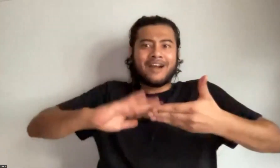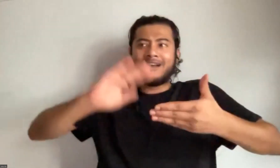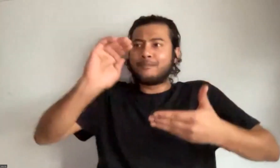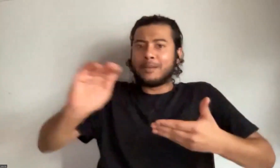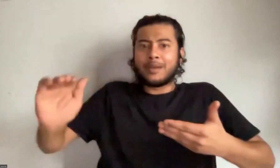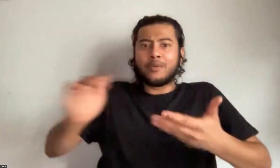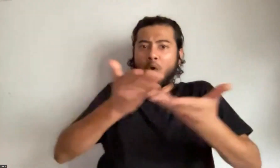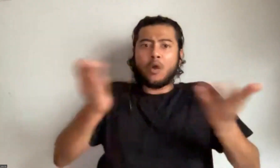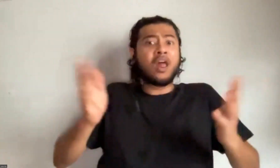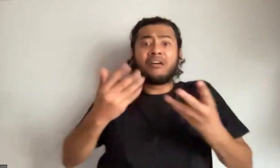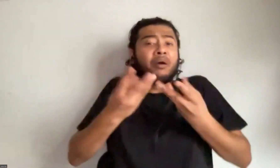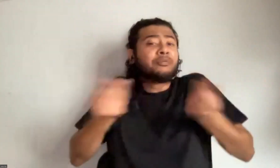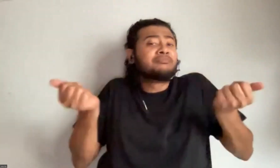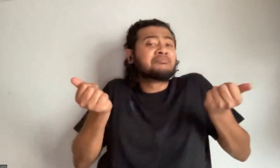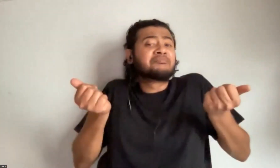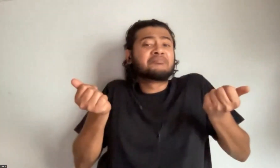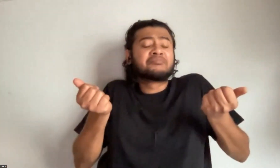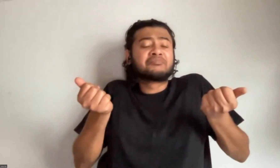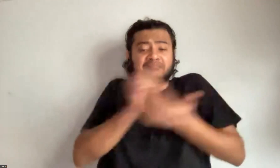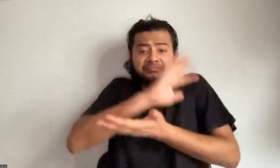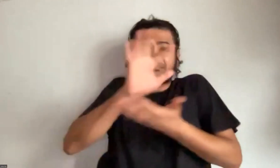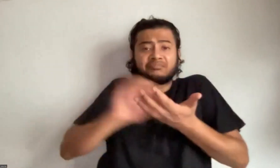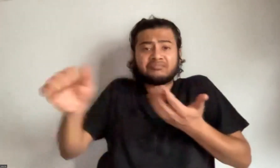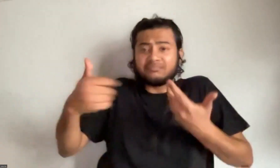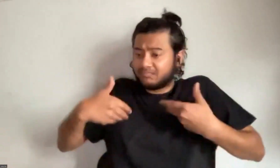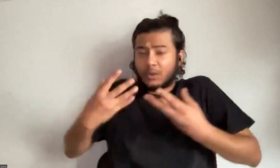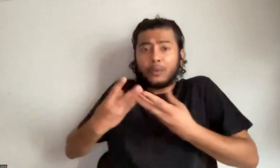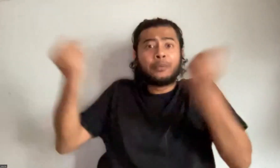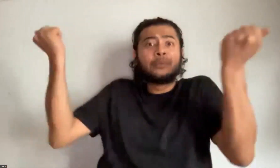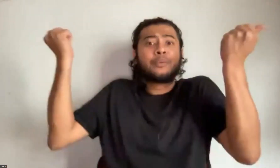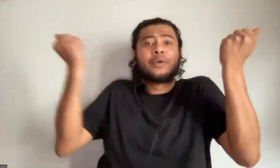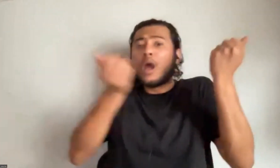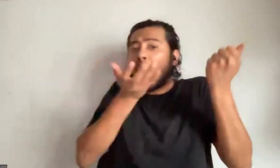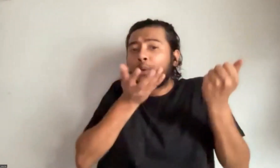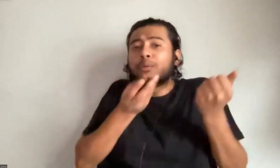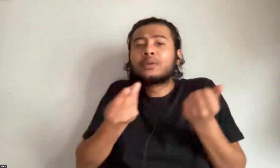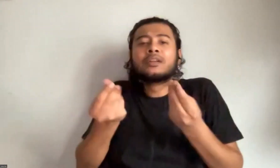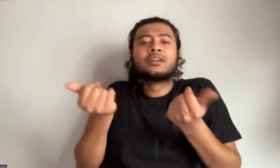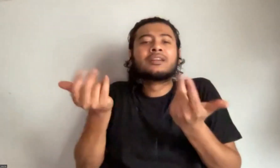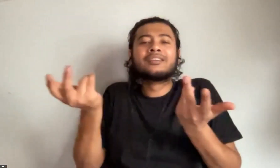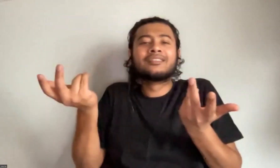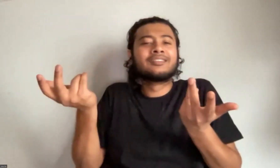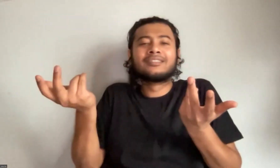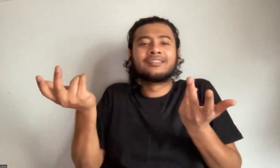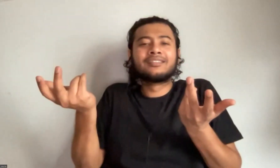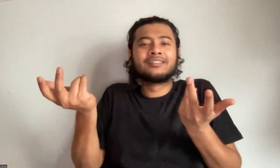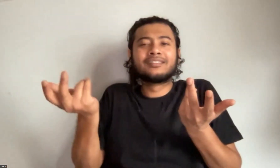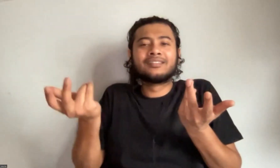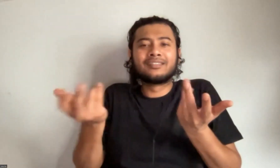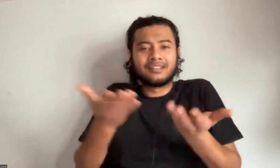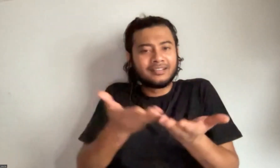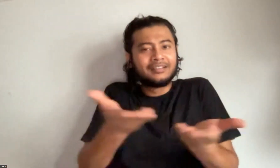That is why Krishna says that this is not, you wanted to enjoy, so I have sent you to a place you want to enjoy, you